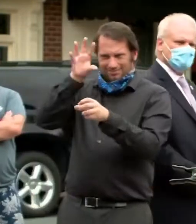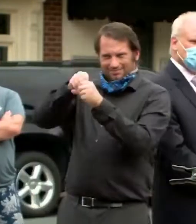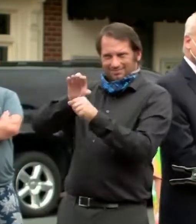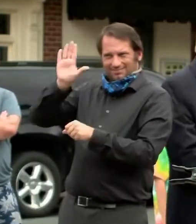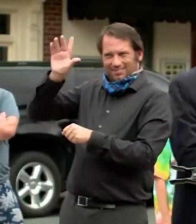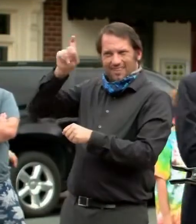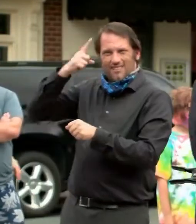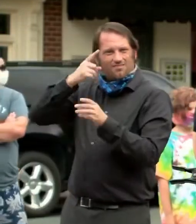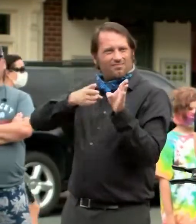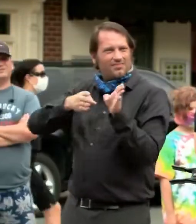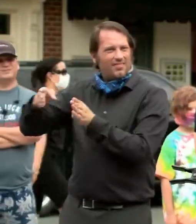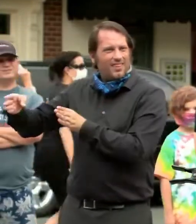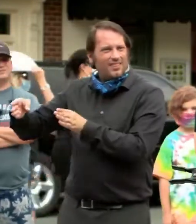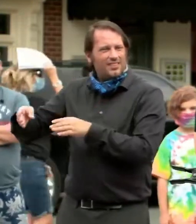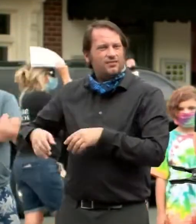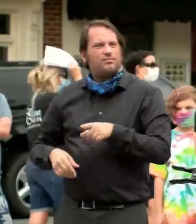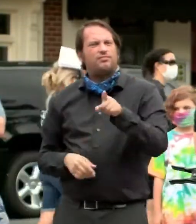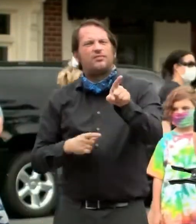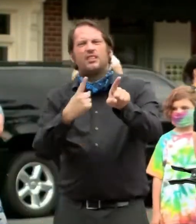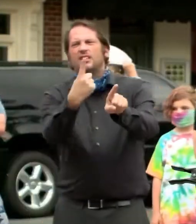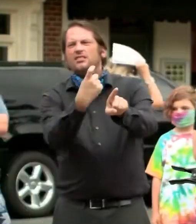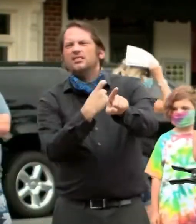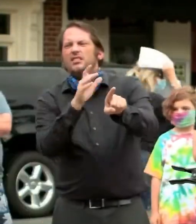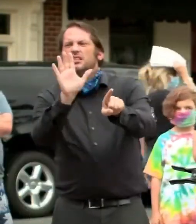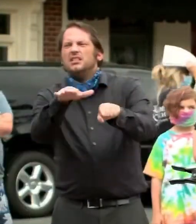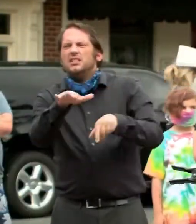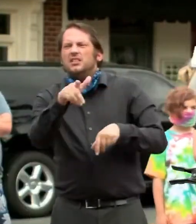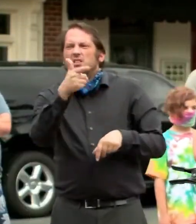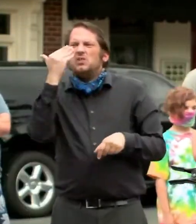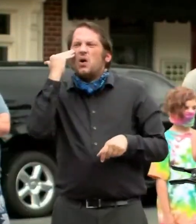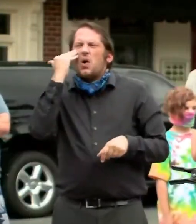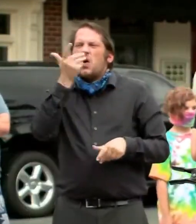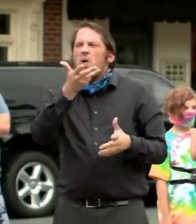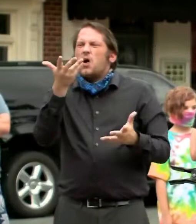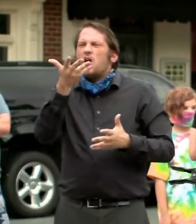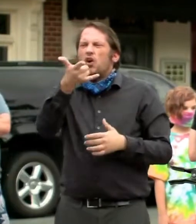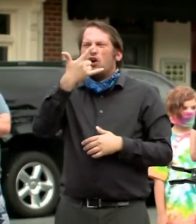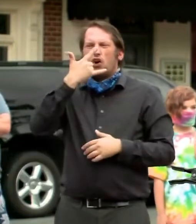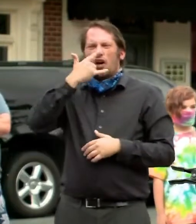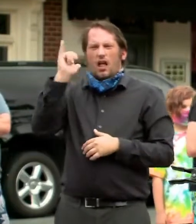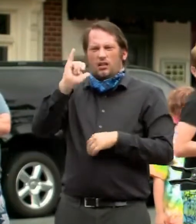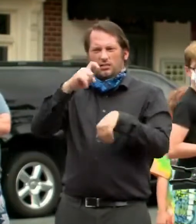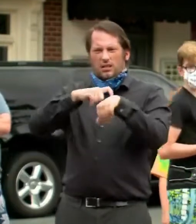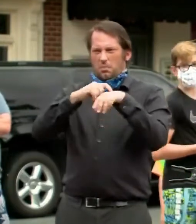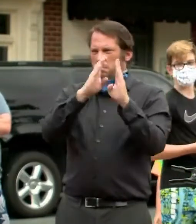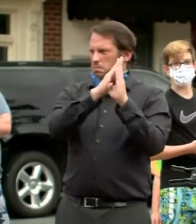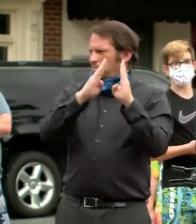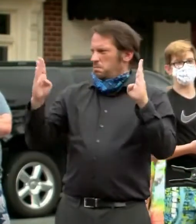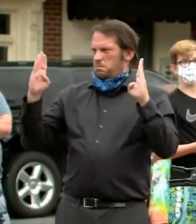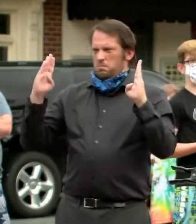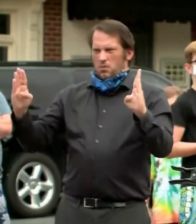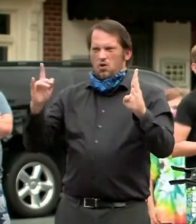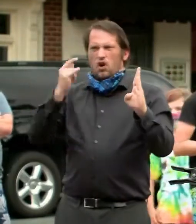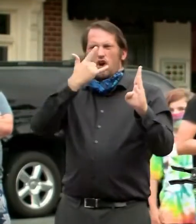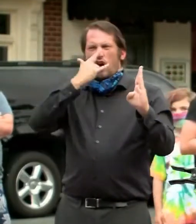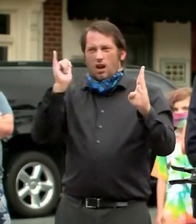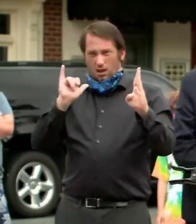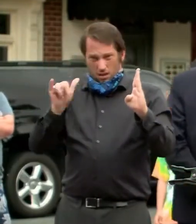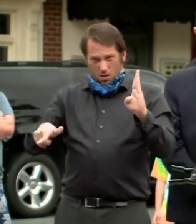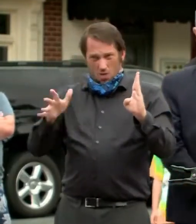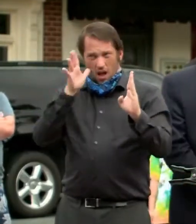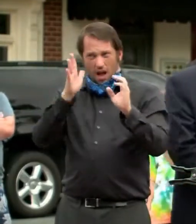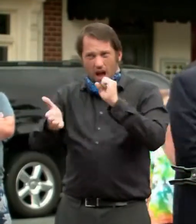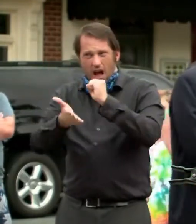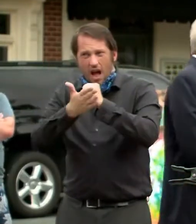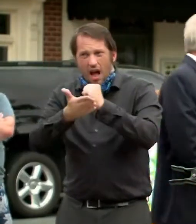can't. What will be included in phase two? Because I've seen nothing. That'll help me as a small business owner yeah. have a restaurant, I have 50% advocacy. If I have a